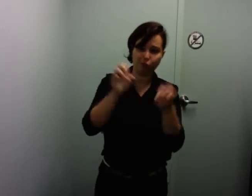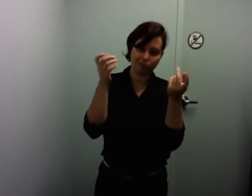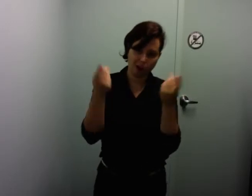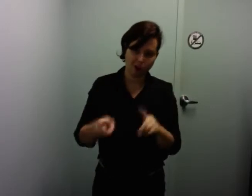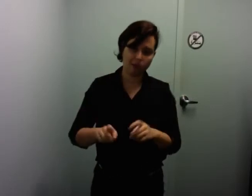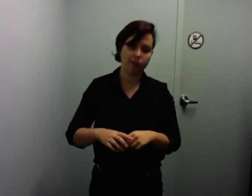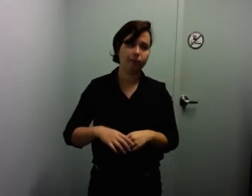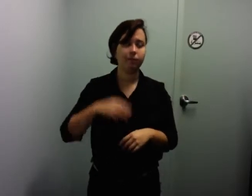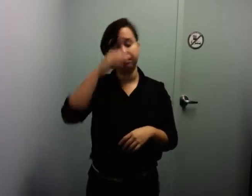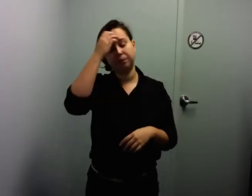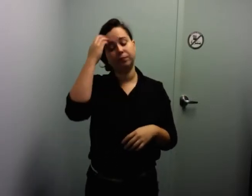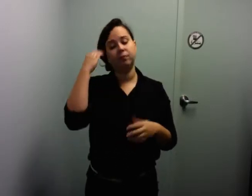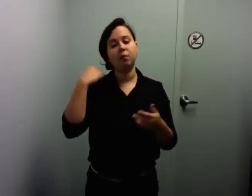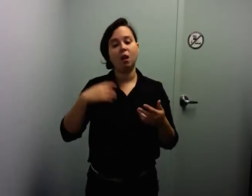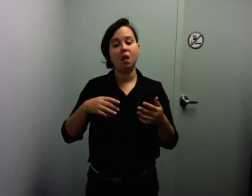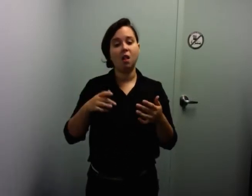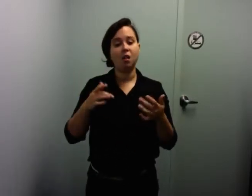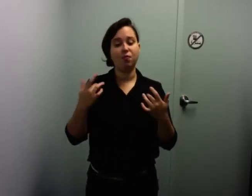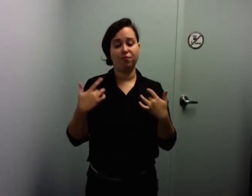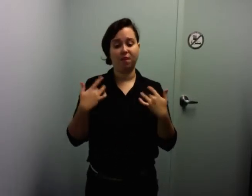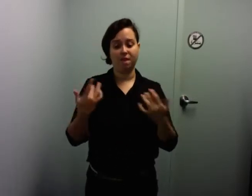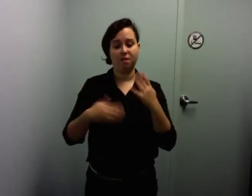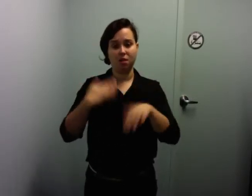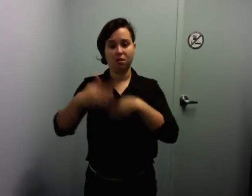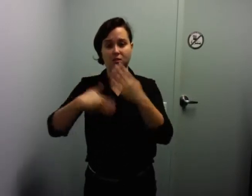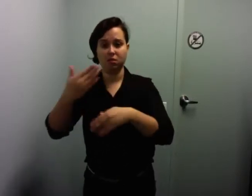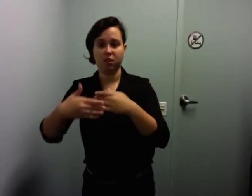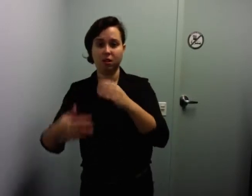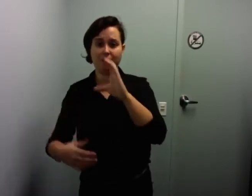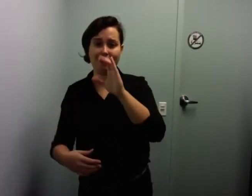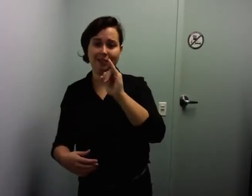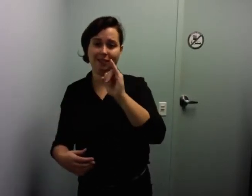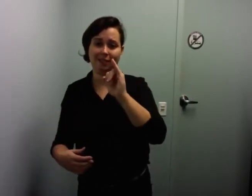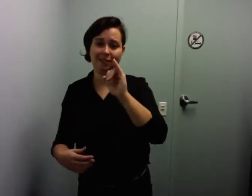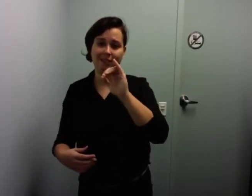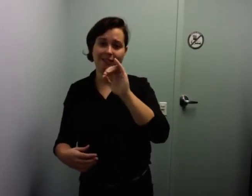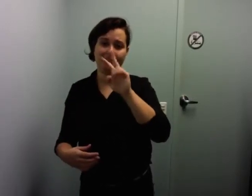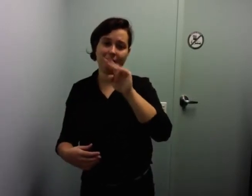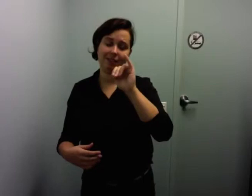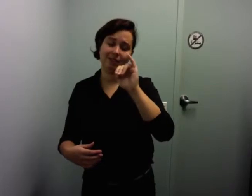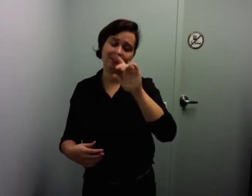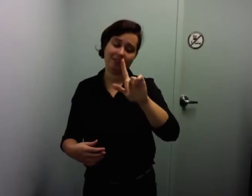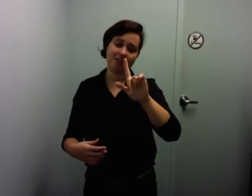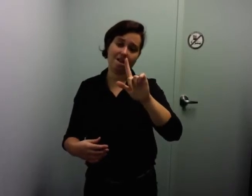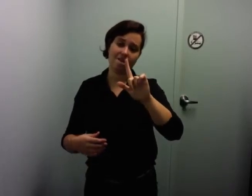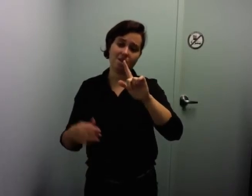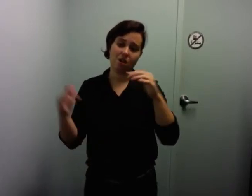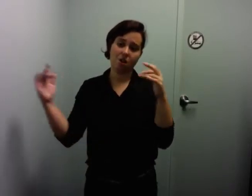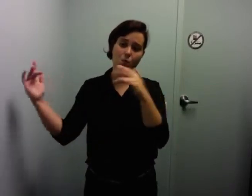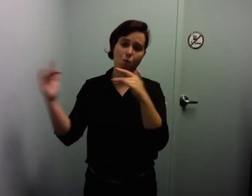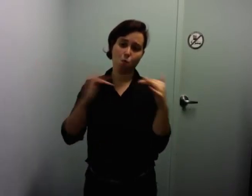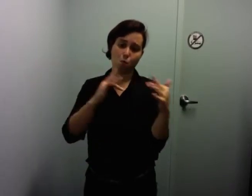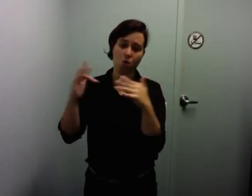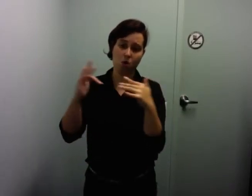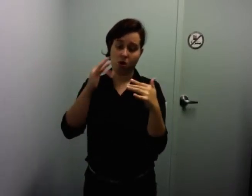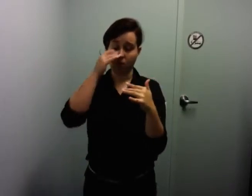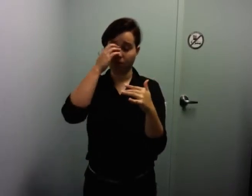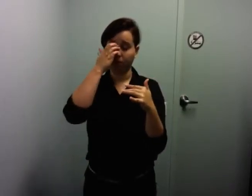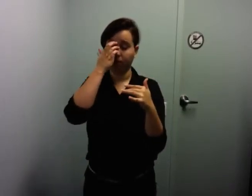time. But the fact is, the South was still agricultural. pace while the North was becoming